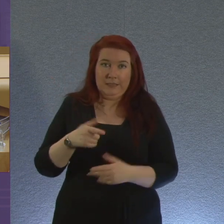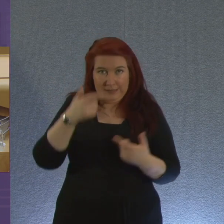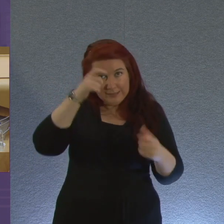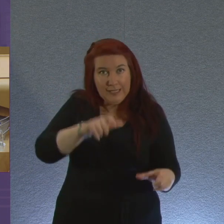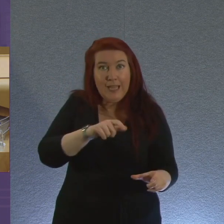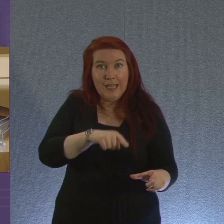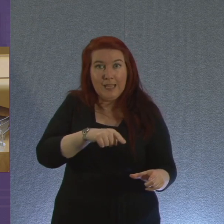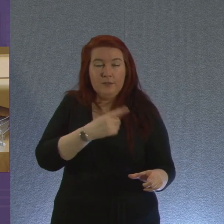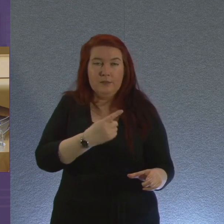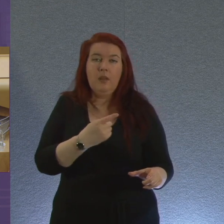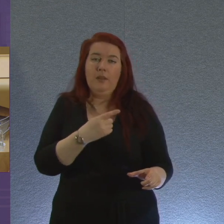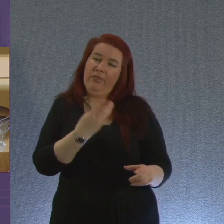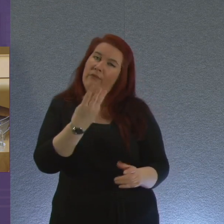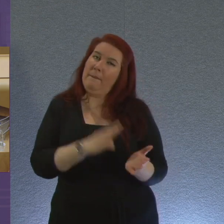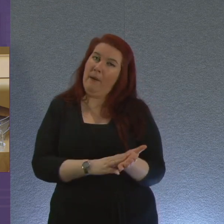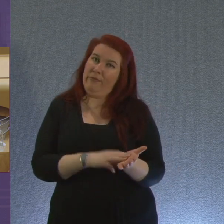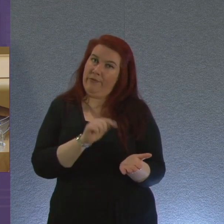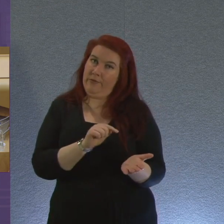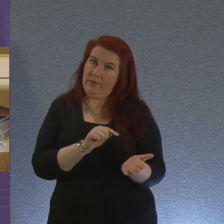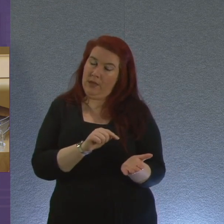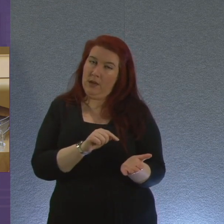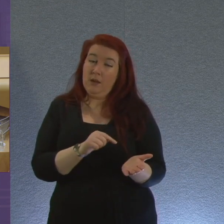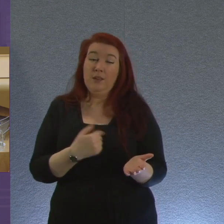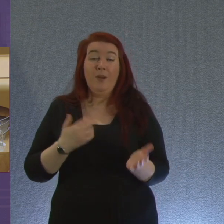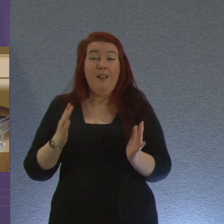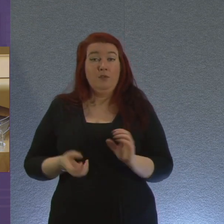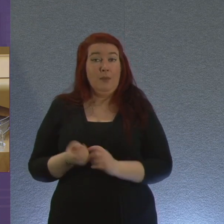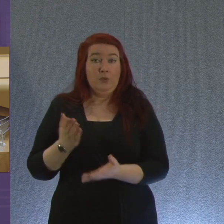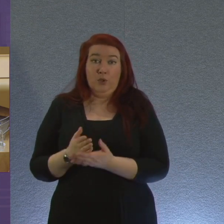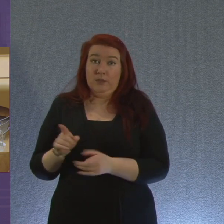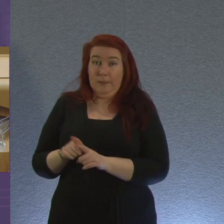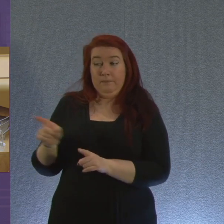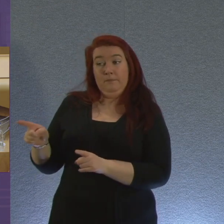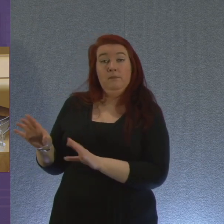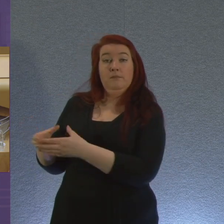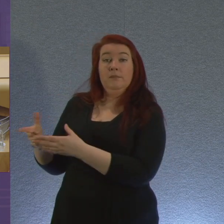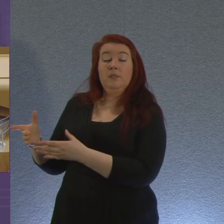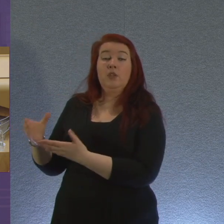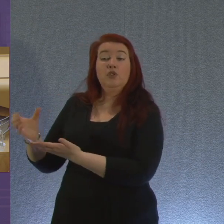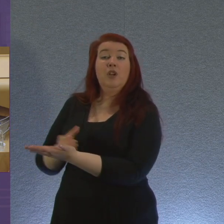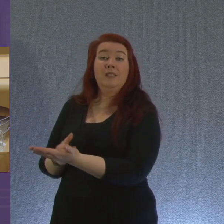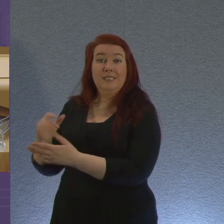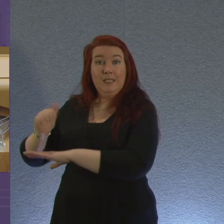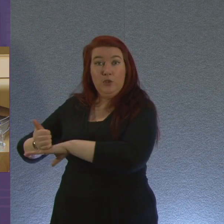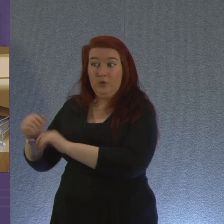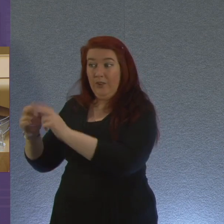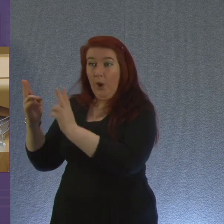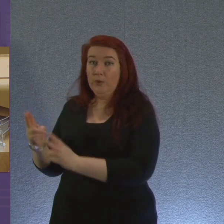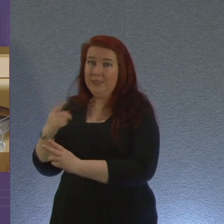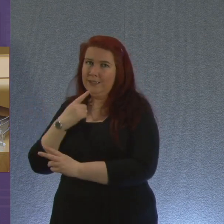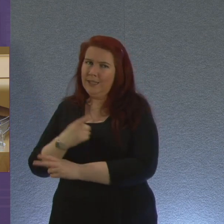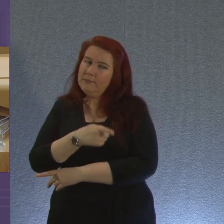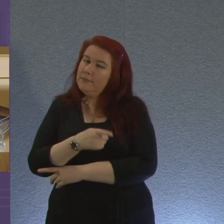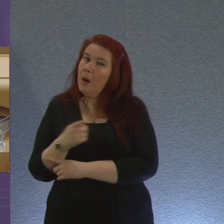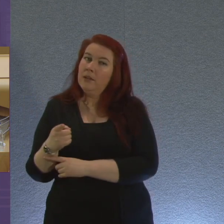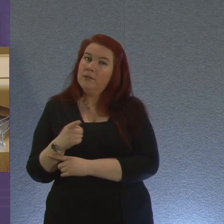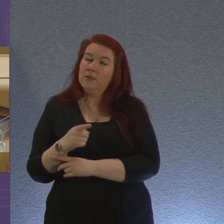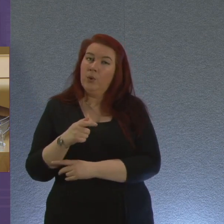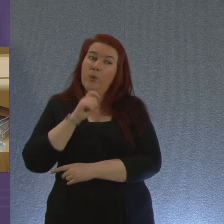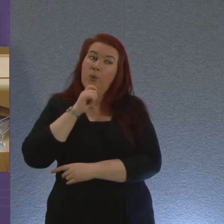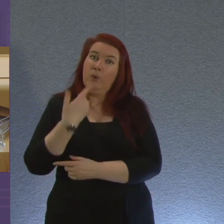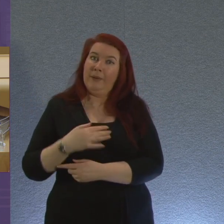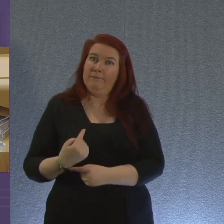need to make sure that, as the Chartered Institute for Housing have pointed out, that victims of domestic abuse are not trapped in their